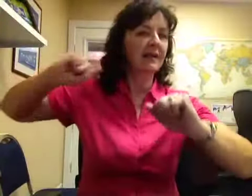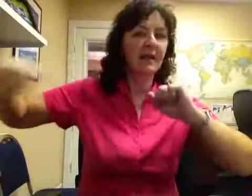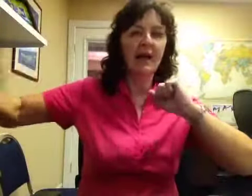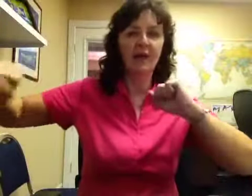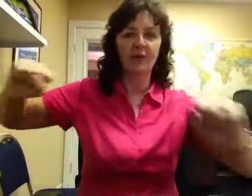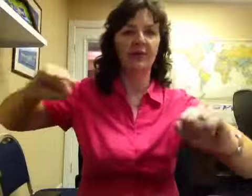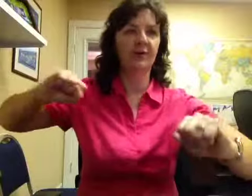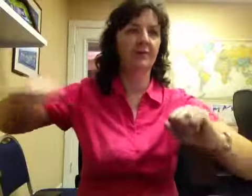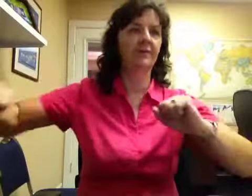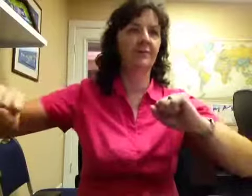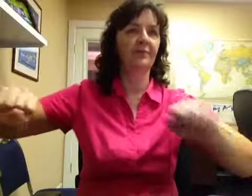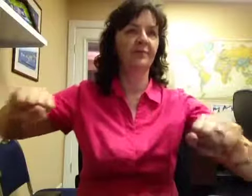loud.